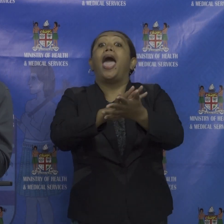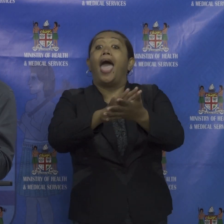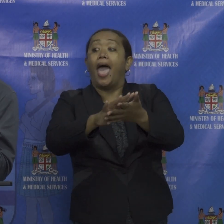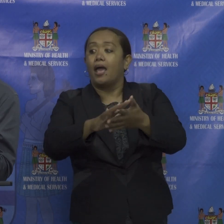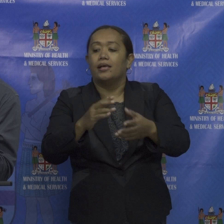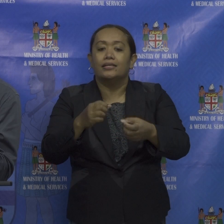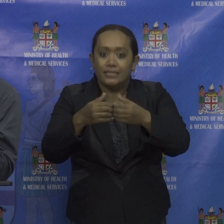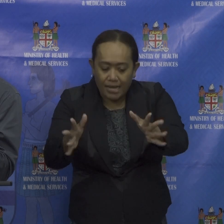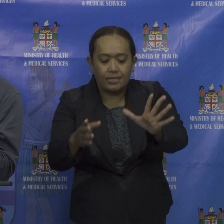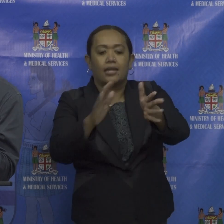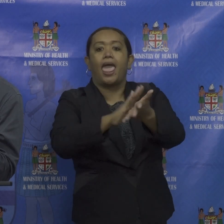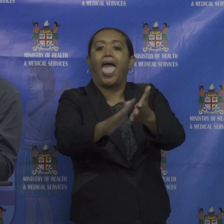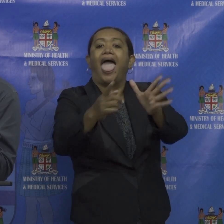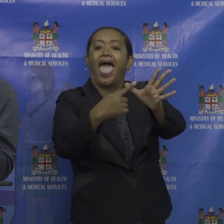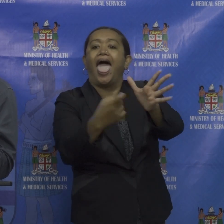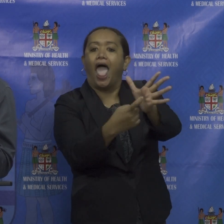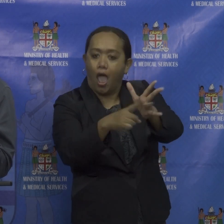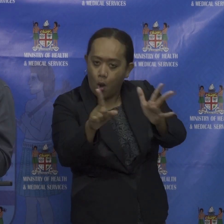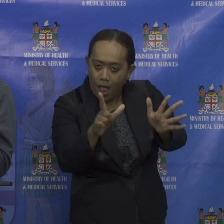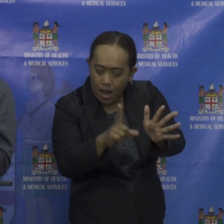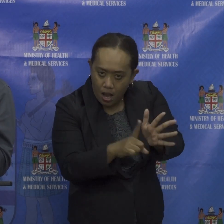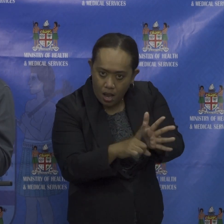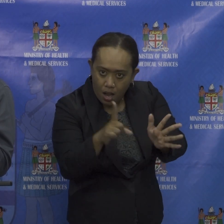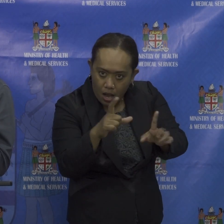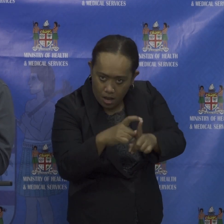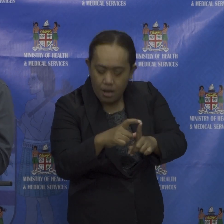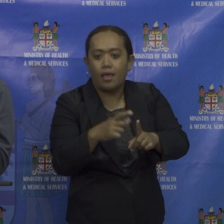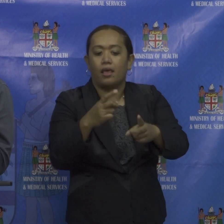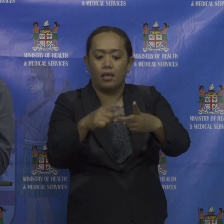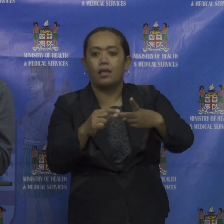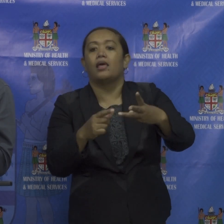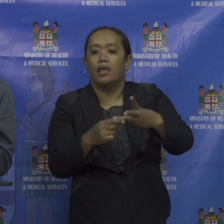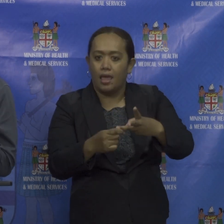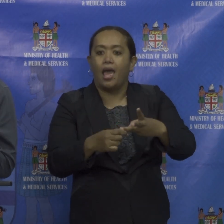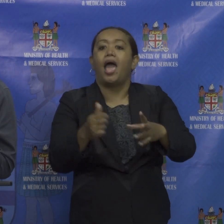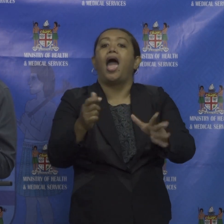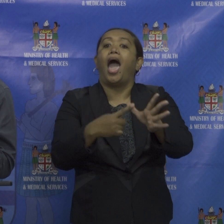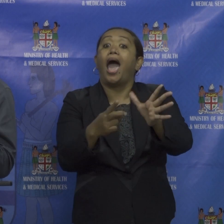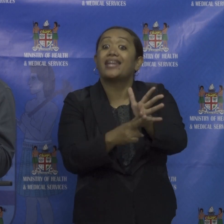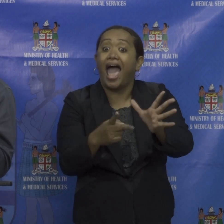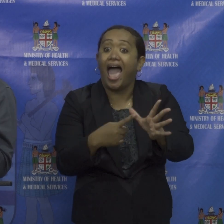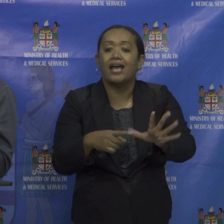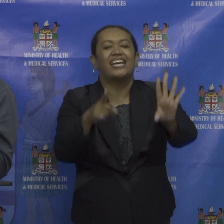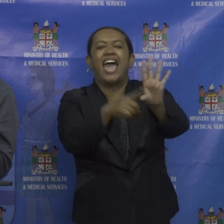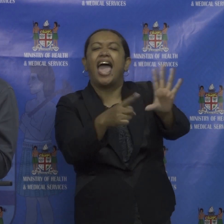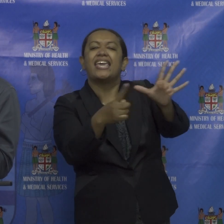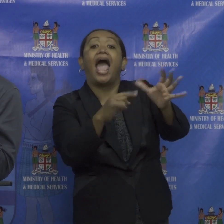We started from Herald, Anna, and the Yasi. Yes,